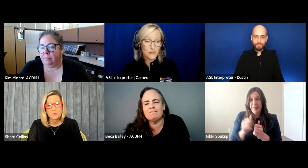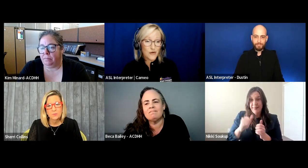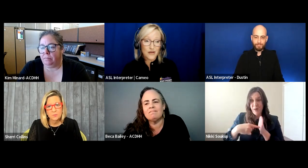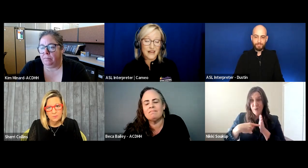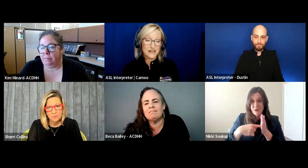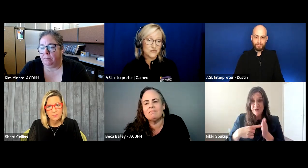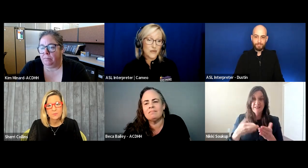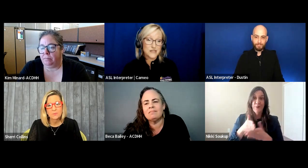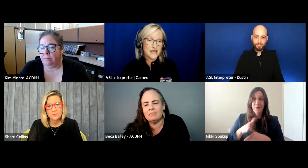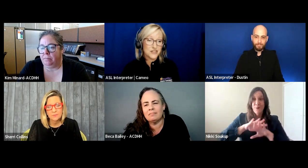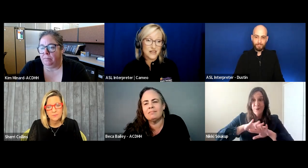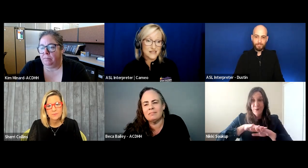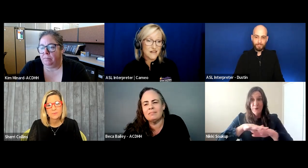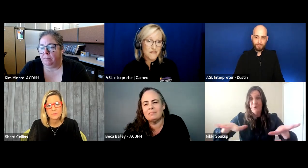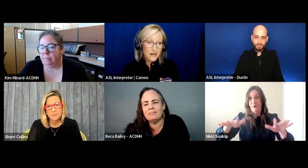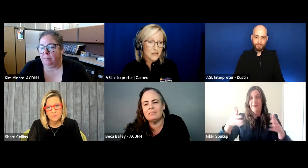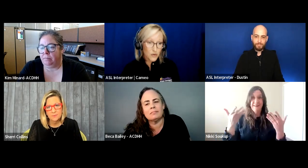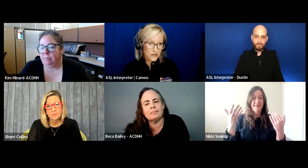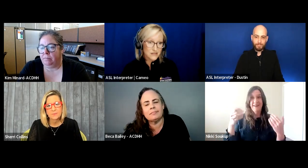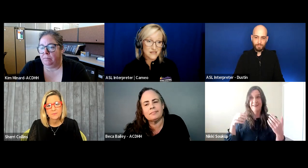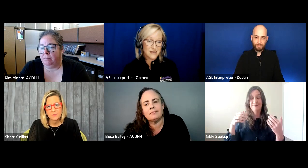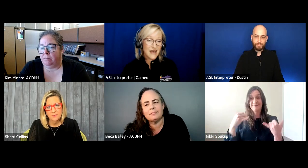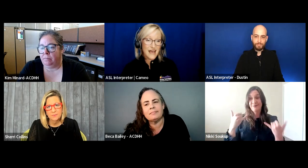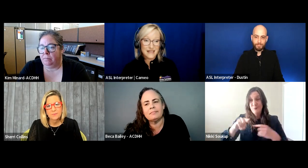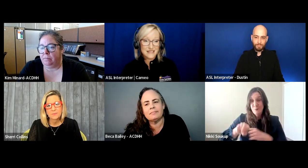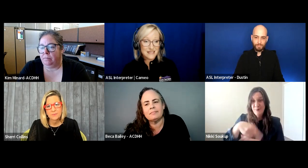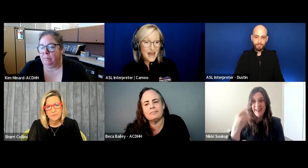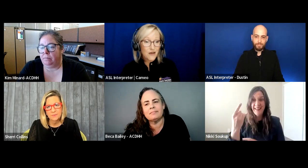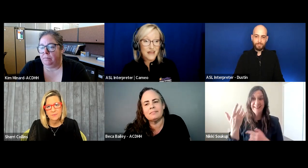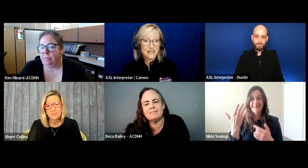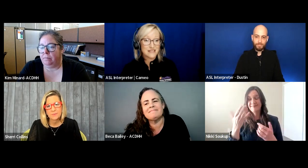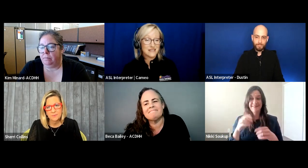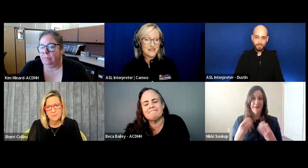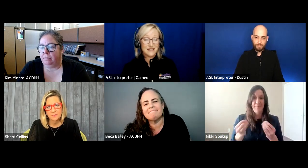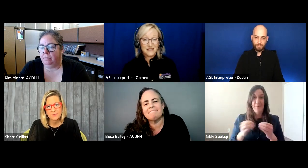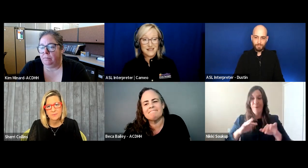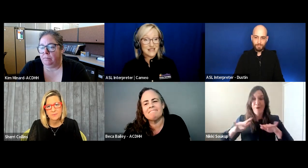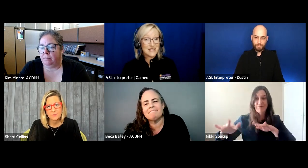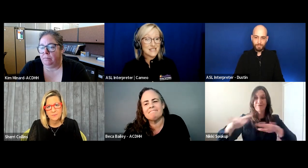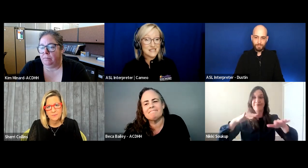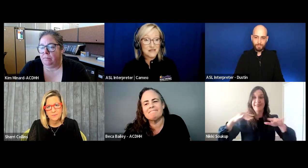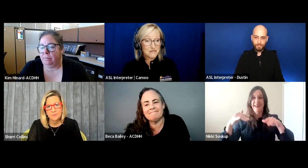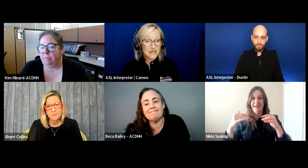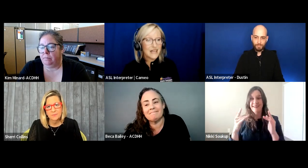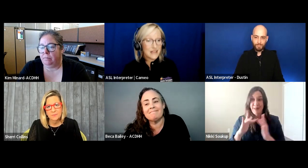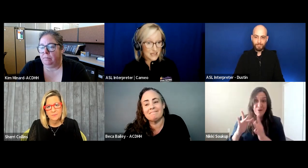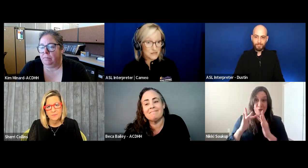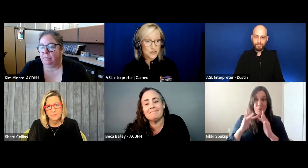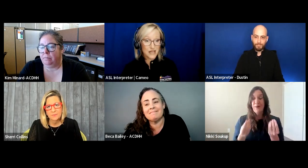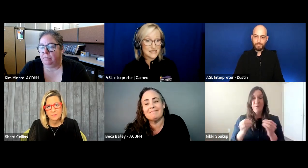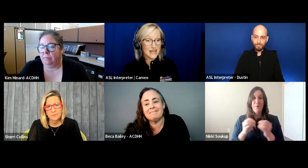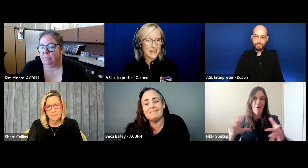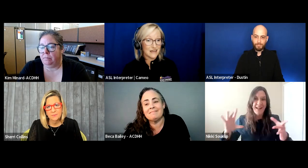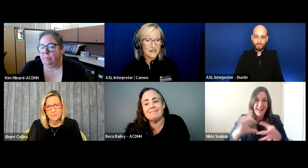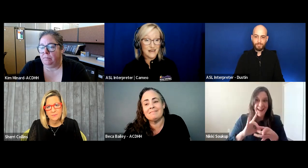said, representation is of vital importance. And now that this is getting the exposure